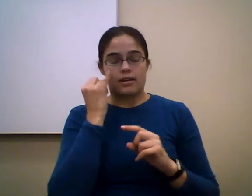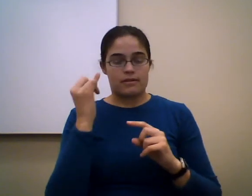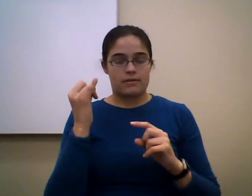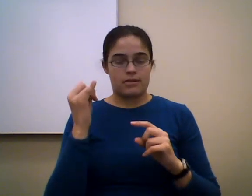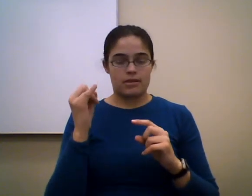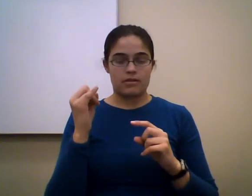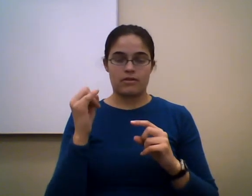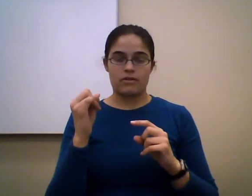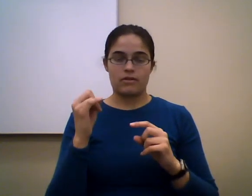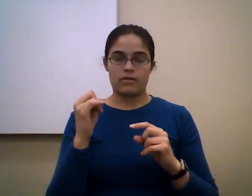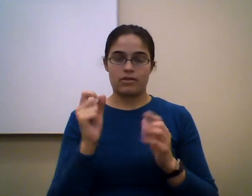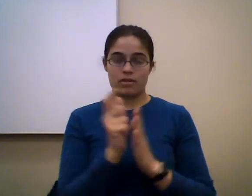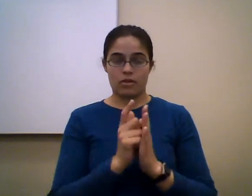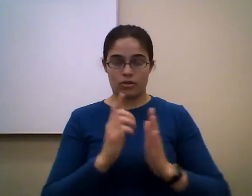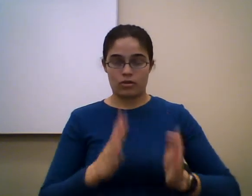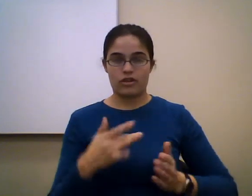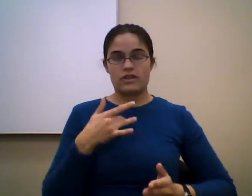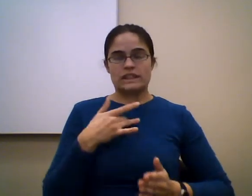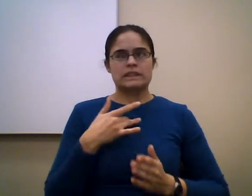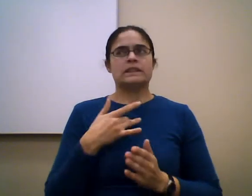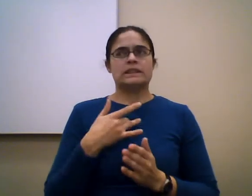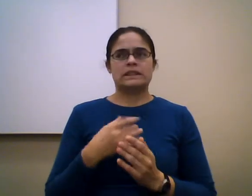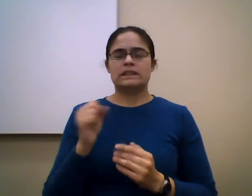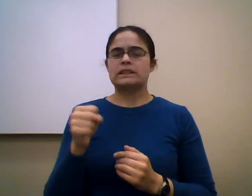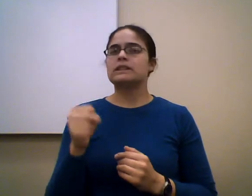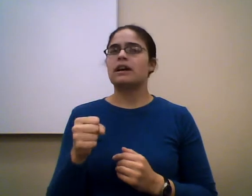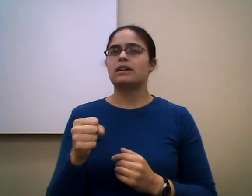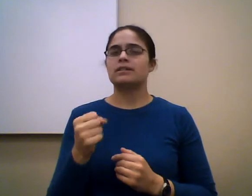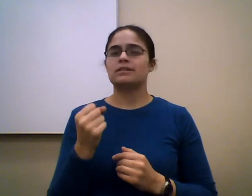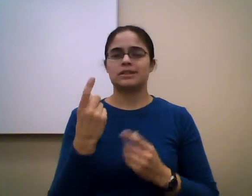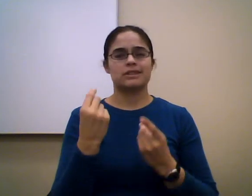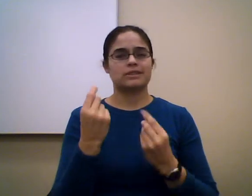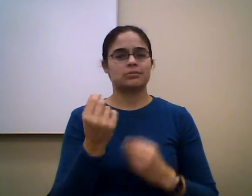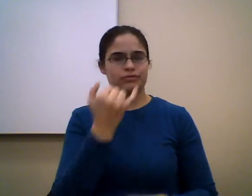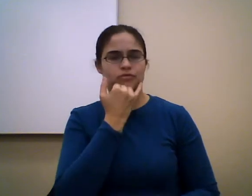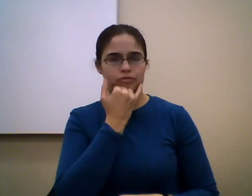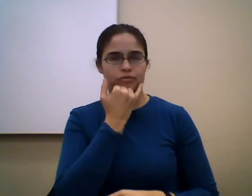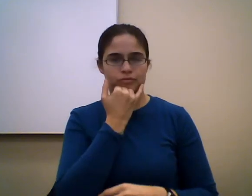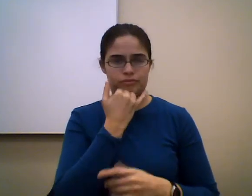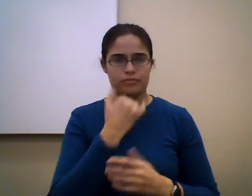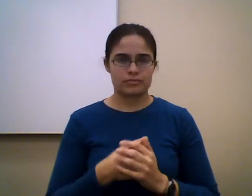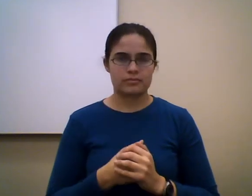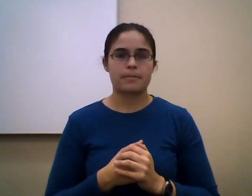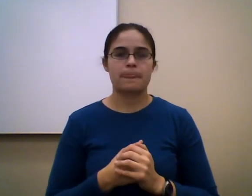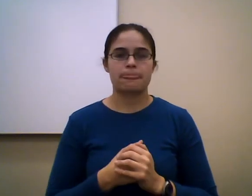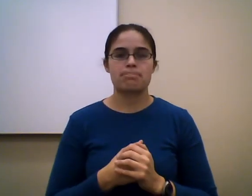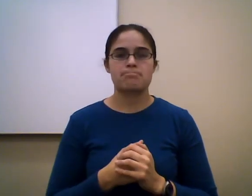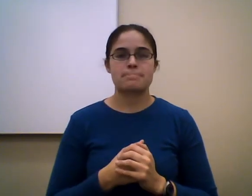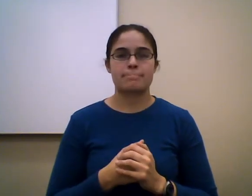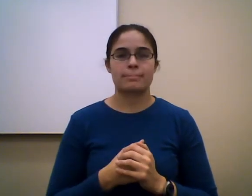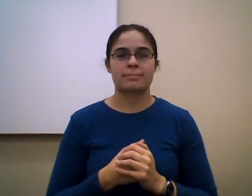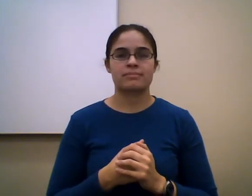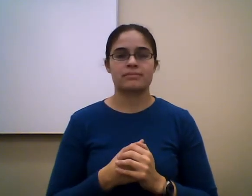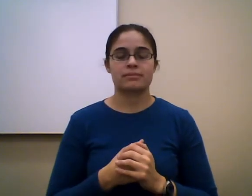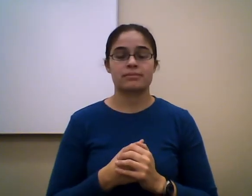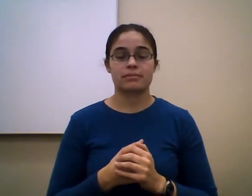what is called a preliminary hearing. At this point, the defendant appears before the court for